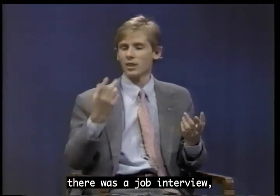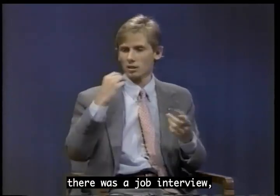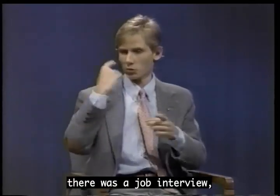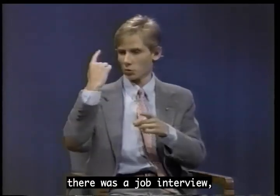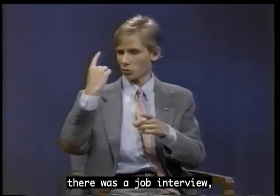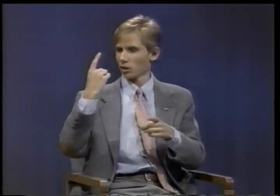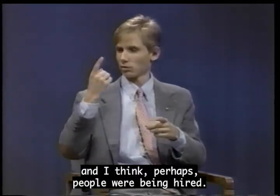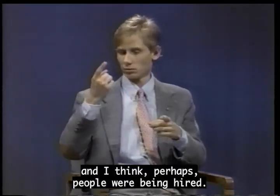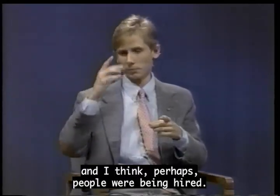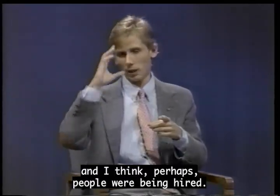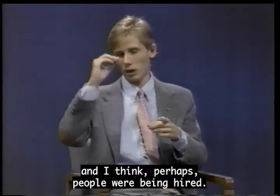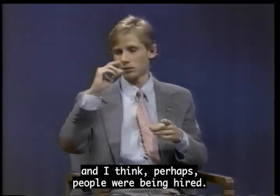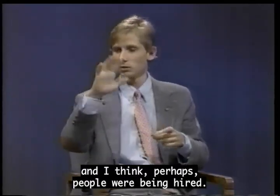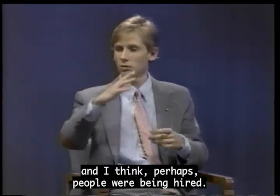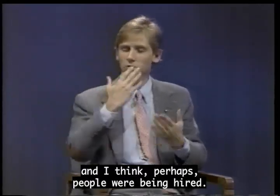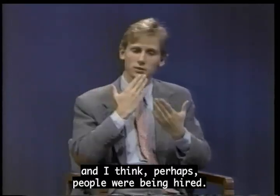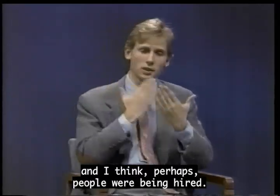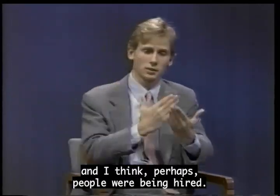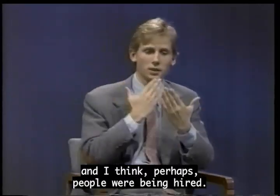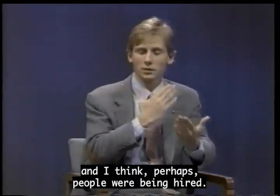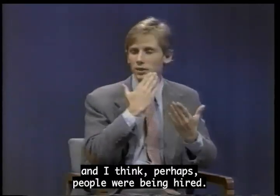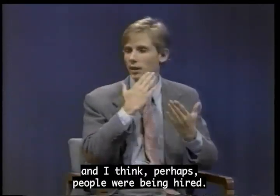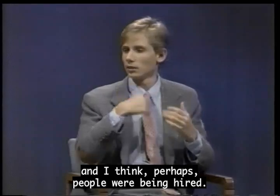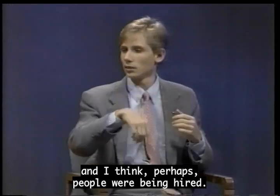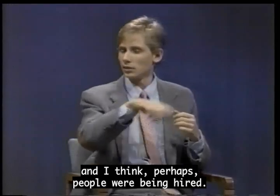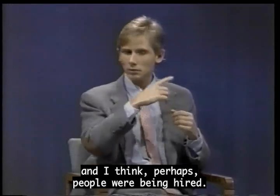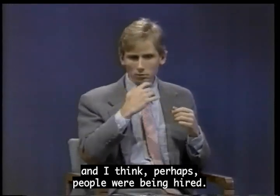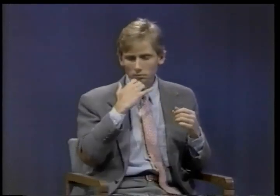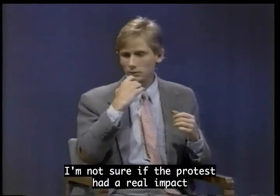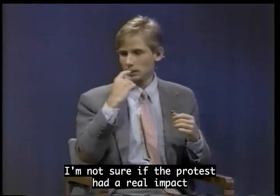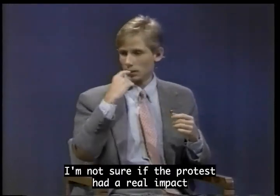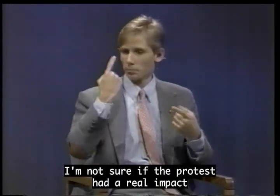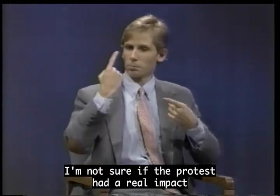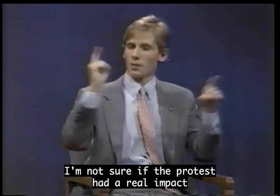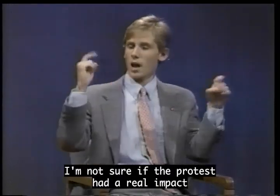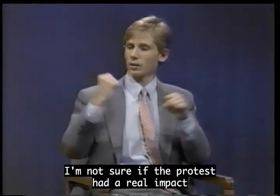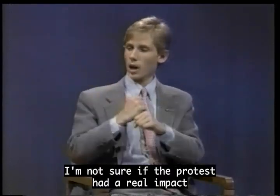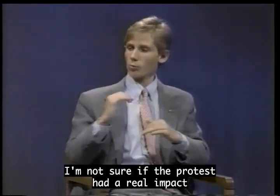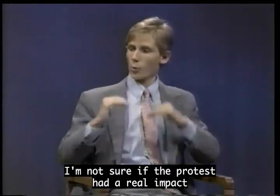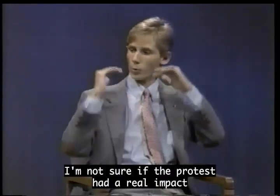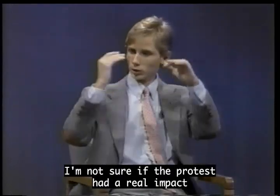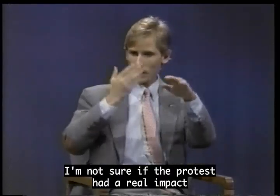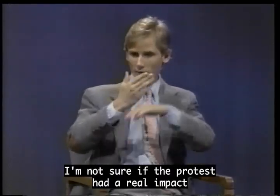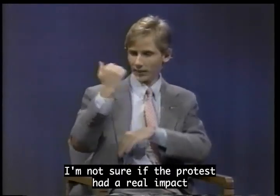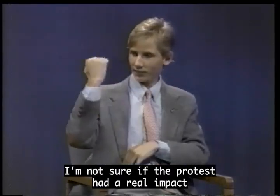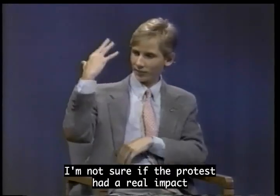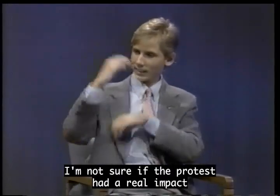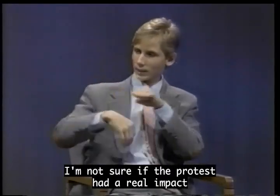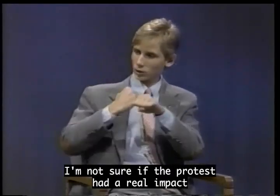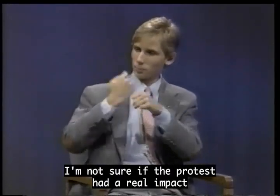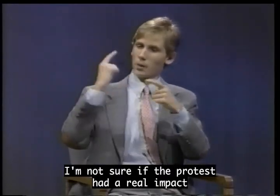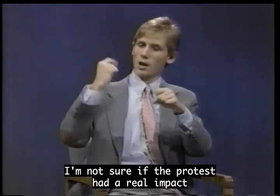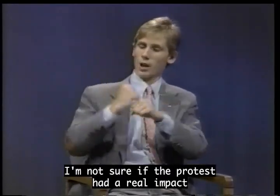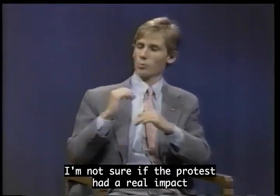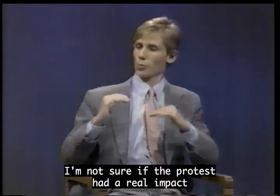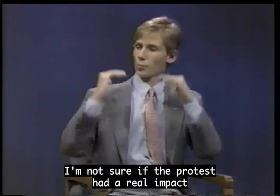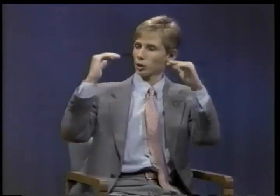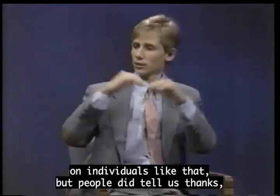being hired. I'm not sure if the protest had a real impact on individuals like that. But people did tell us thanks, and they